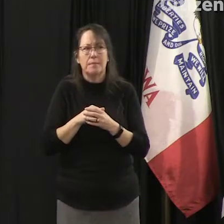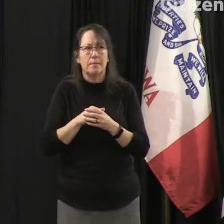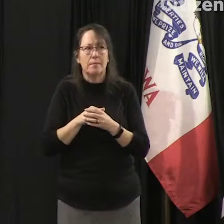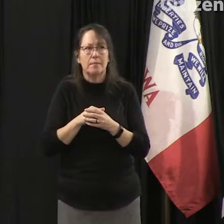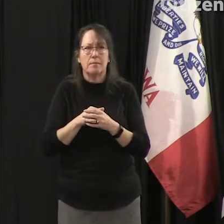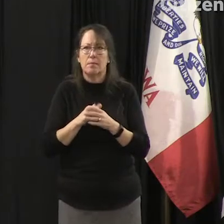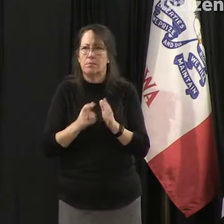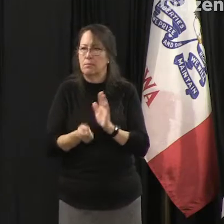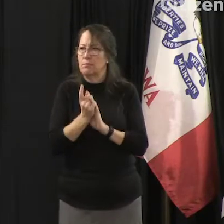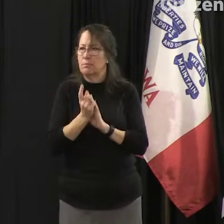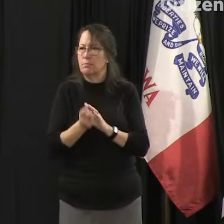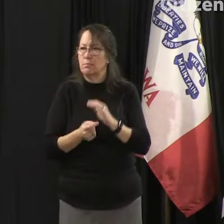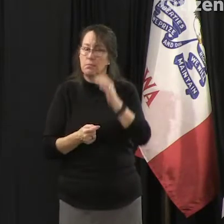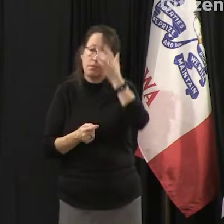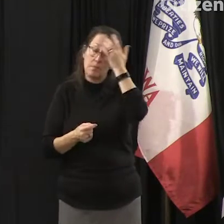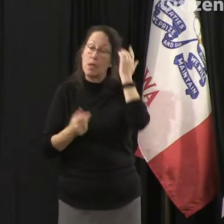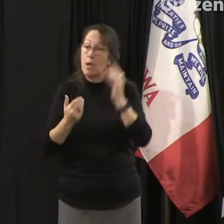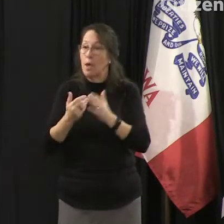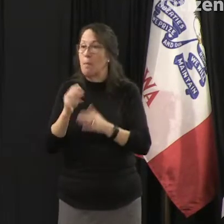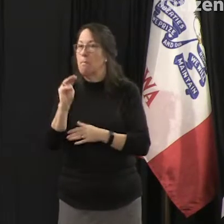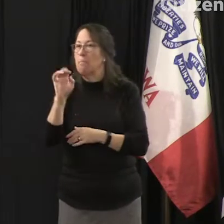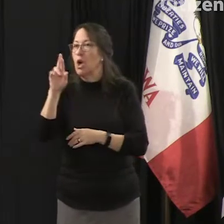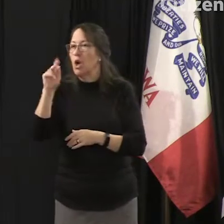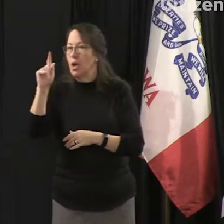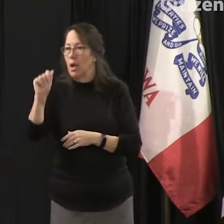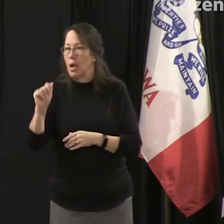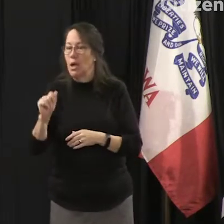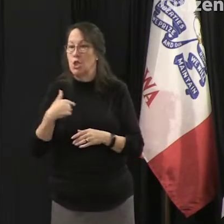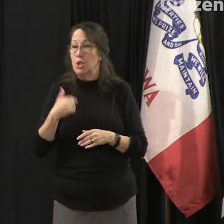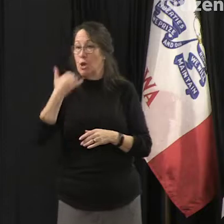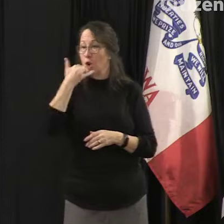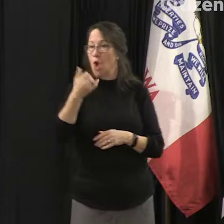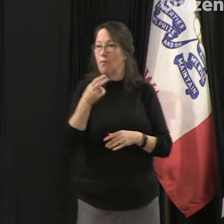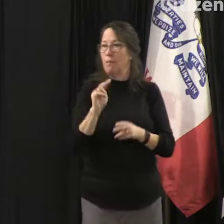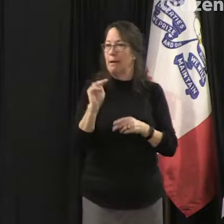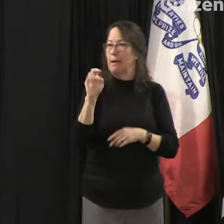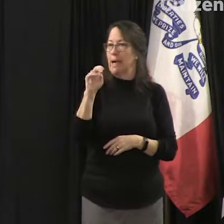Kind of sudden. Before she died, she got a call from Nancy Pelosi.